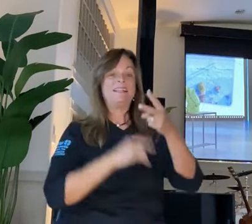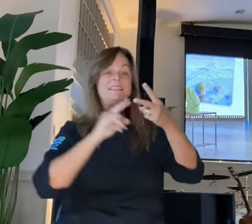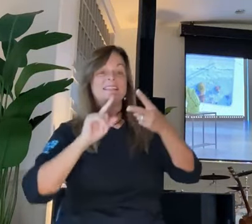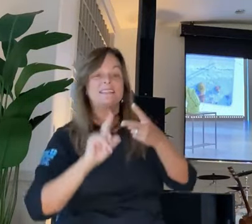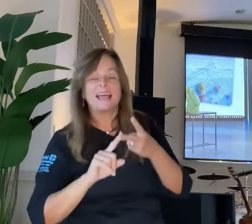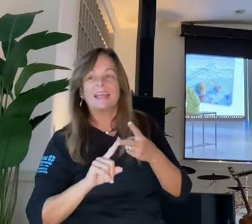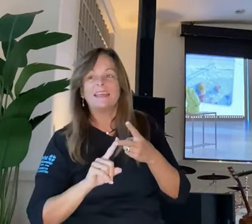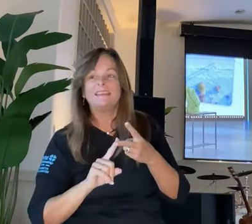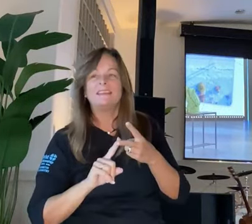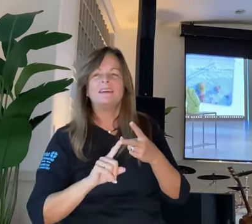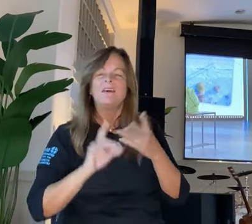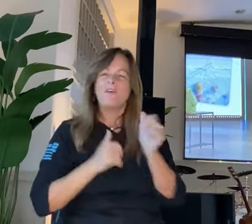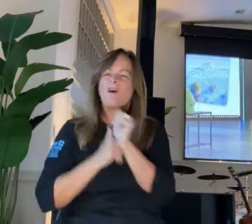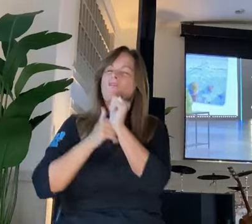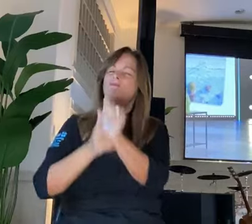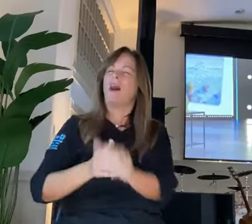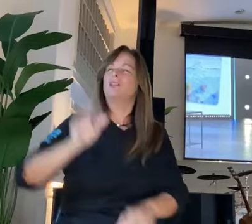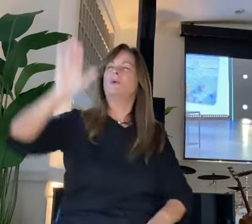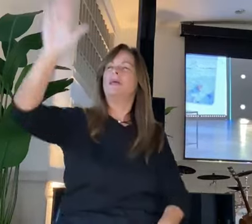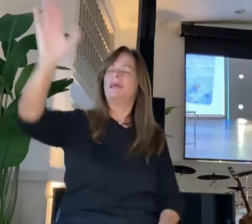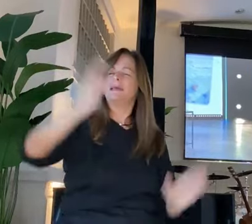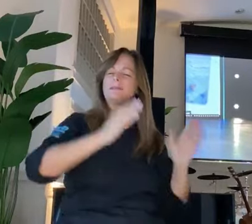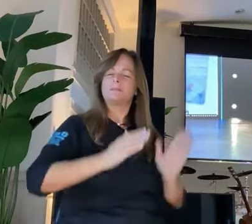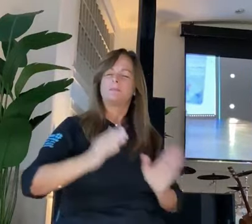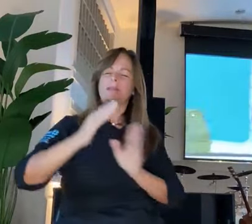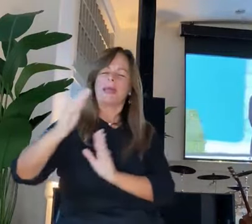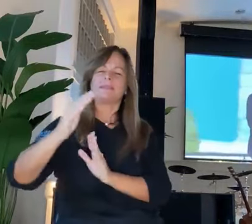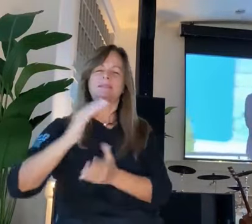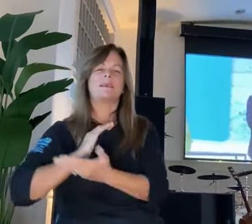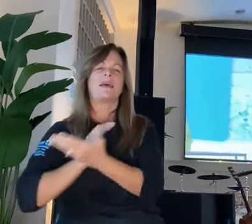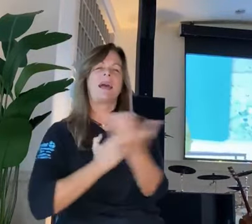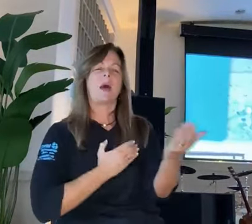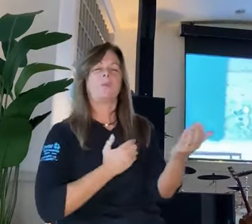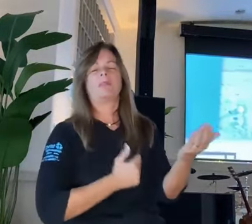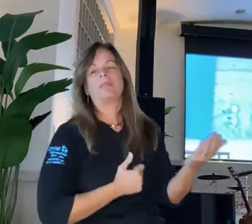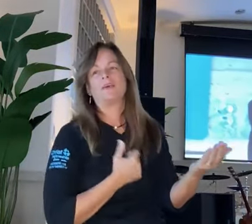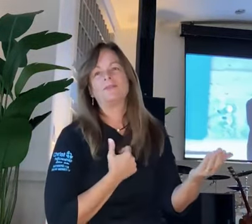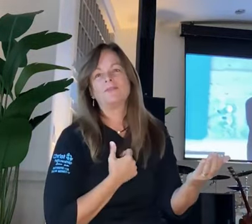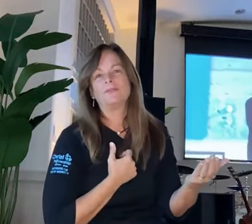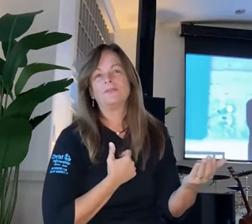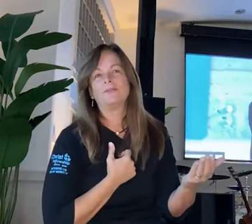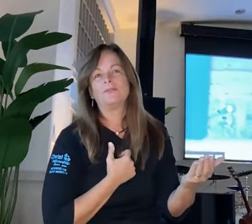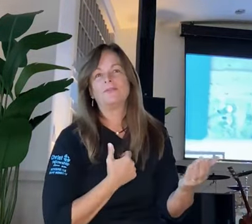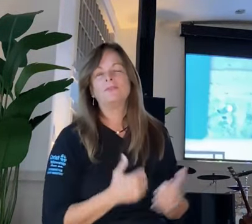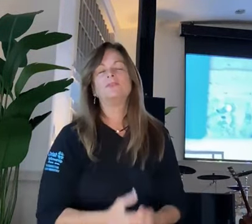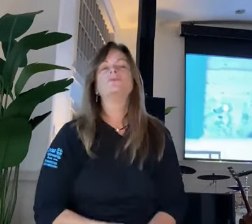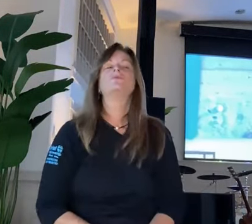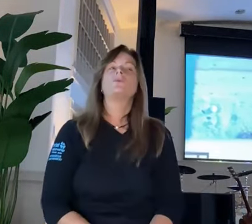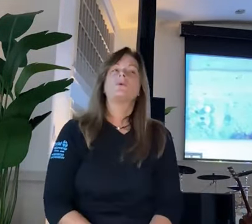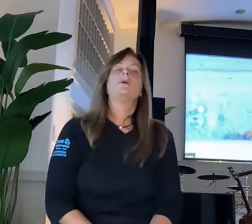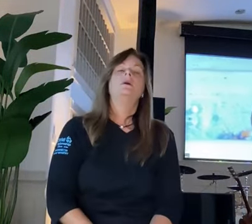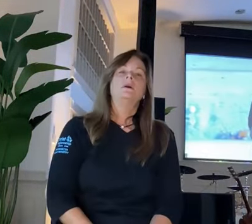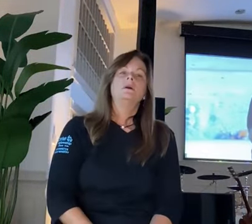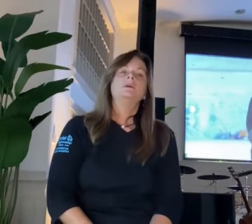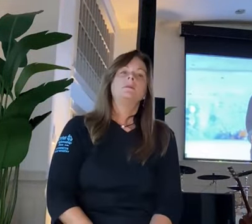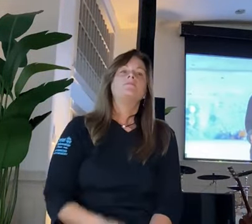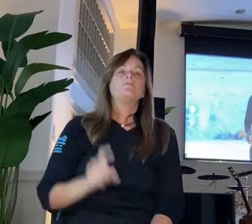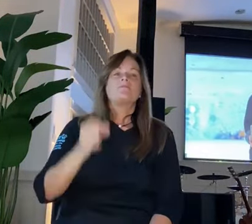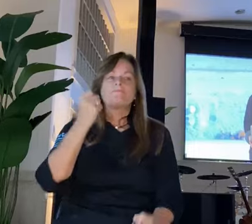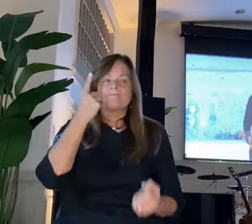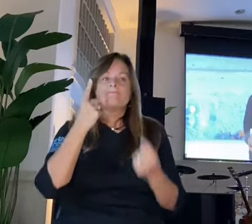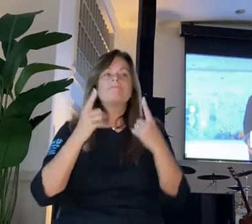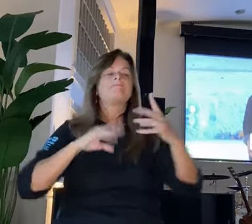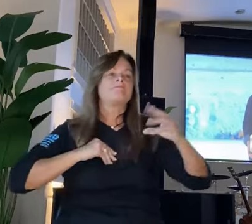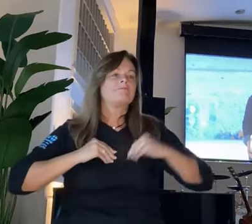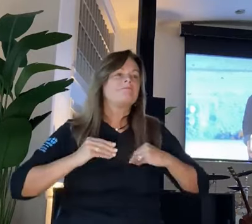I would say without reservation or hesitation that without you getting a grip on what we're going to talk about, you're going to miss out on what the abundant